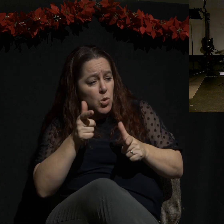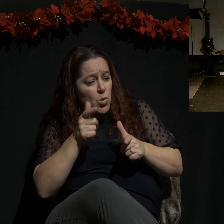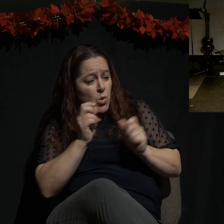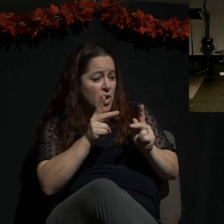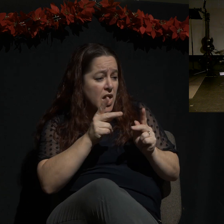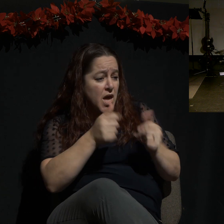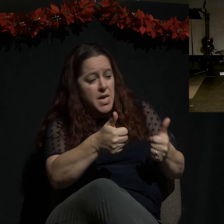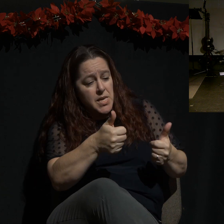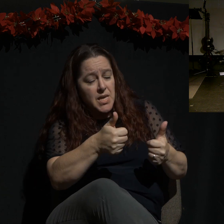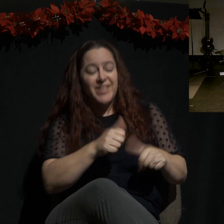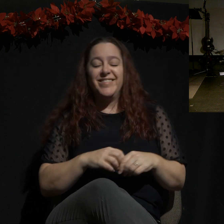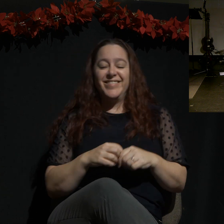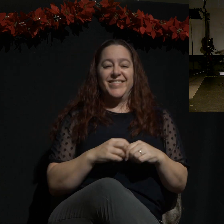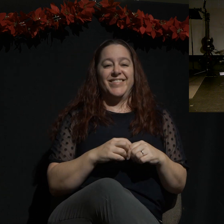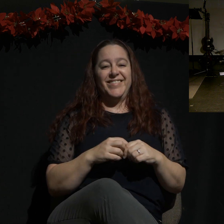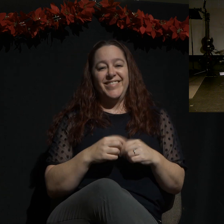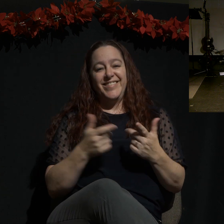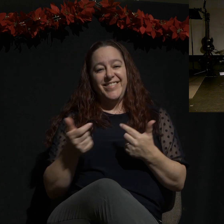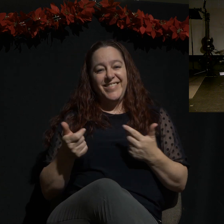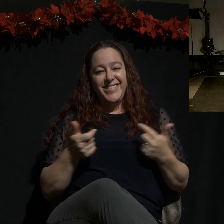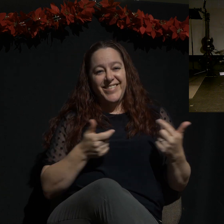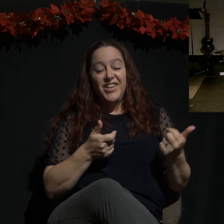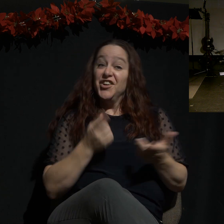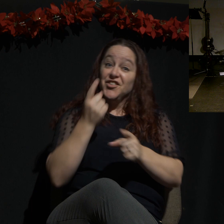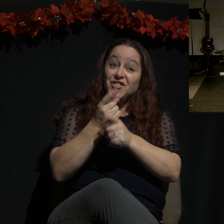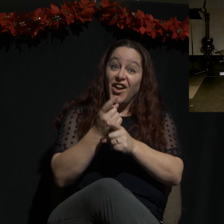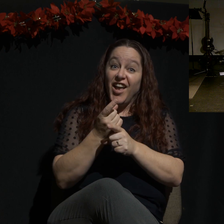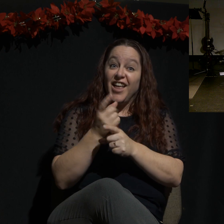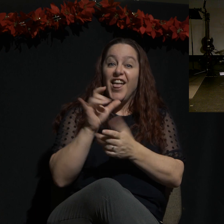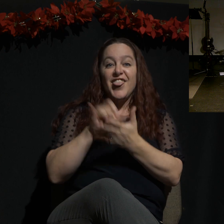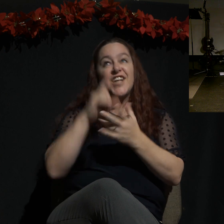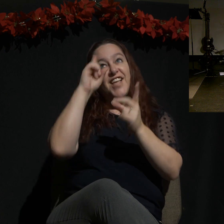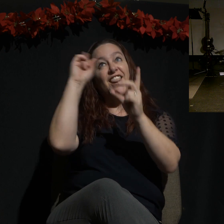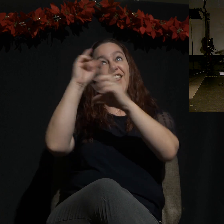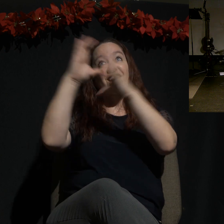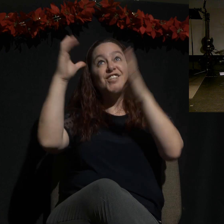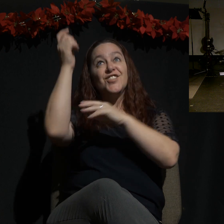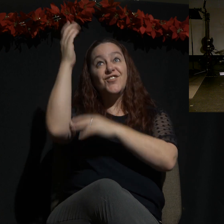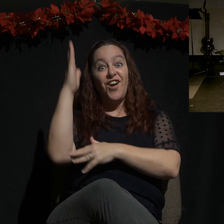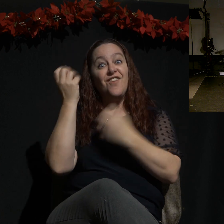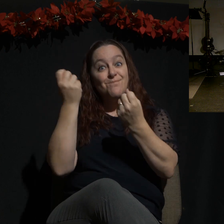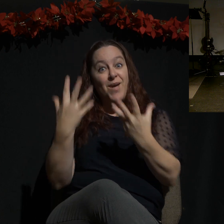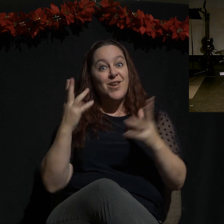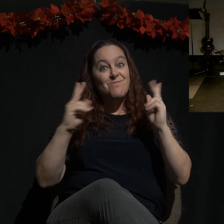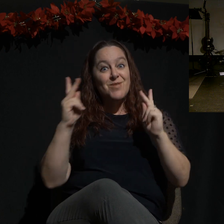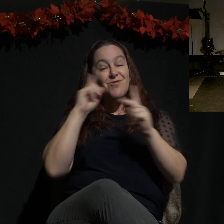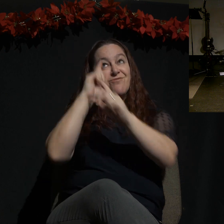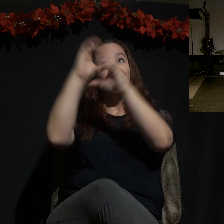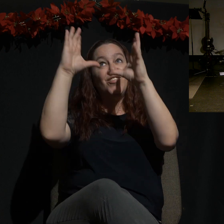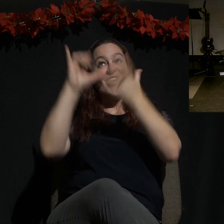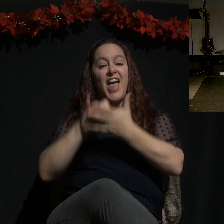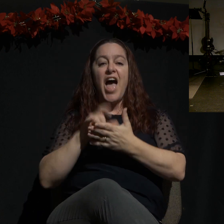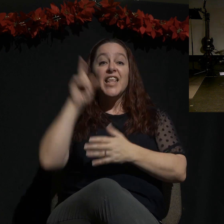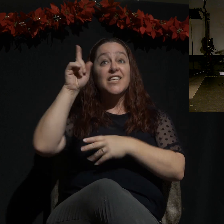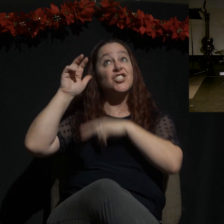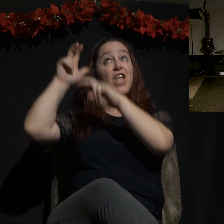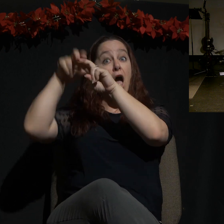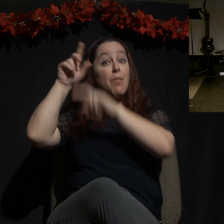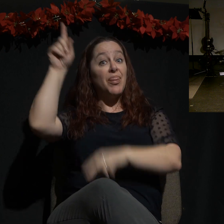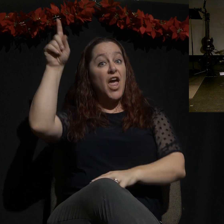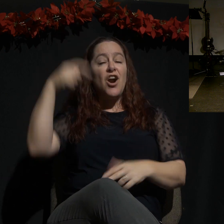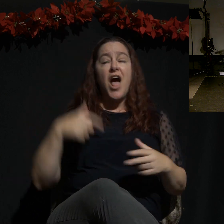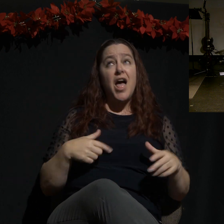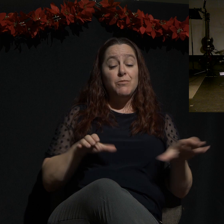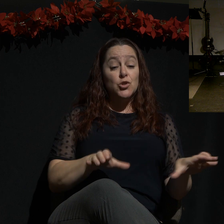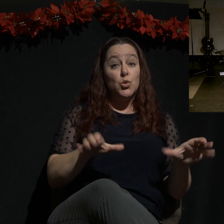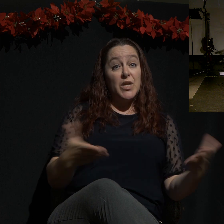right, now get on your way. Right? That's like the image of God that a lot of people have. It's like, oh, he's just up there. I'm doing